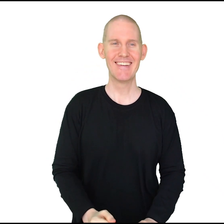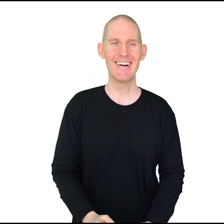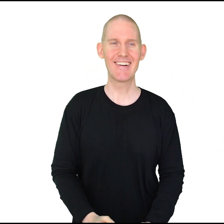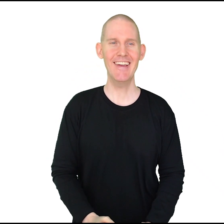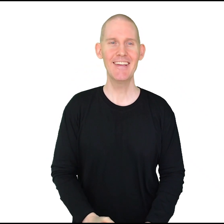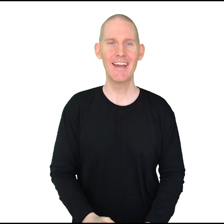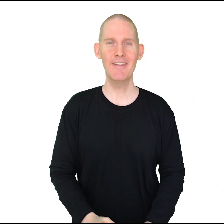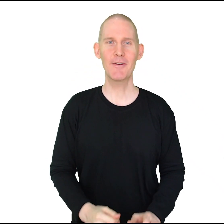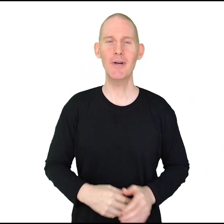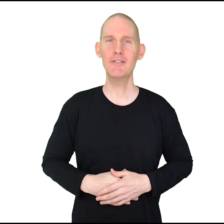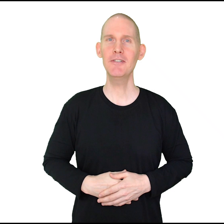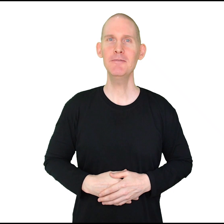Okay, and the question?